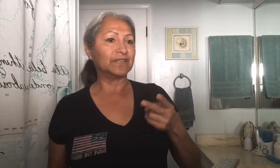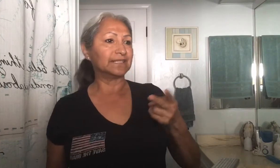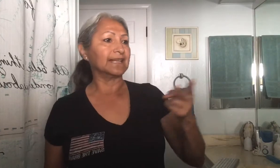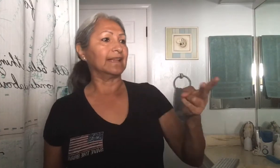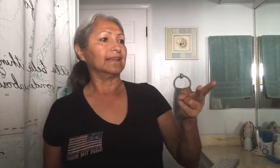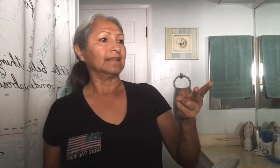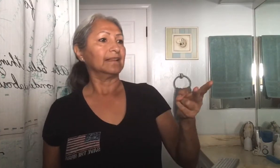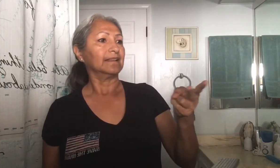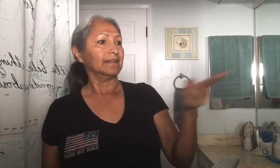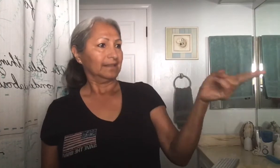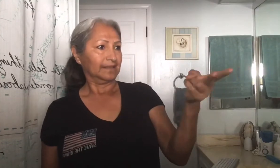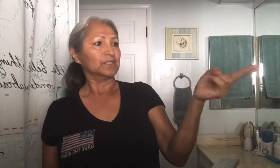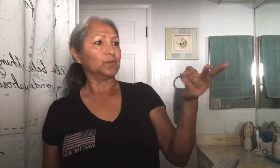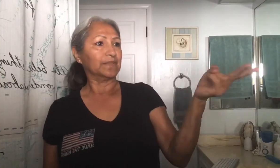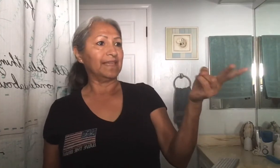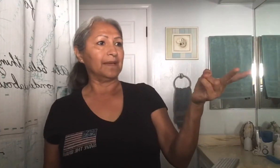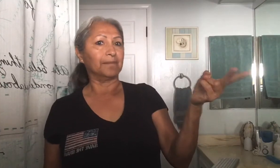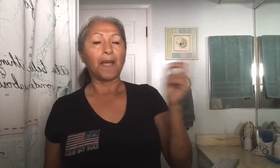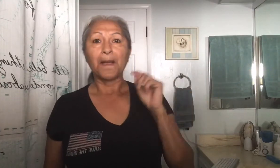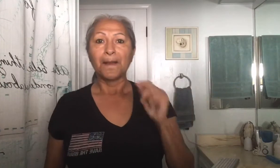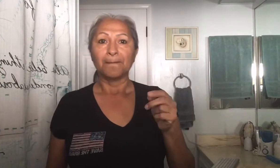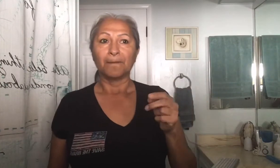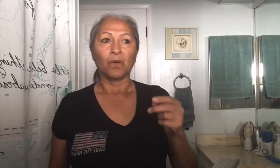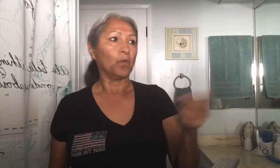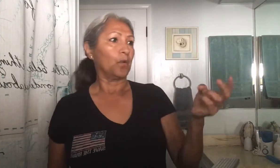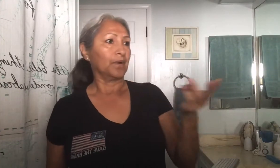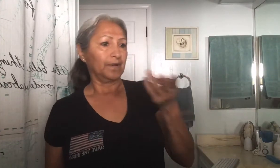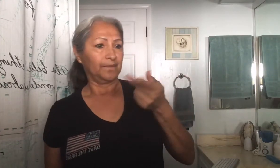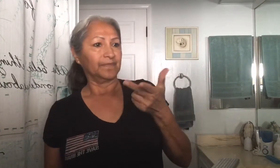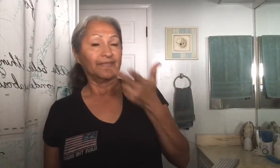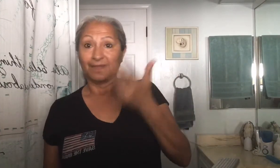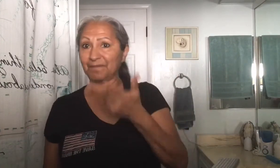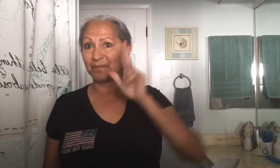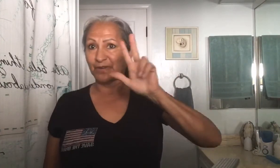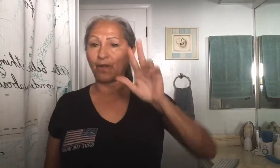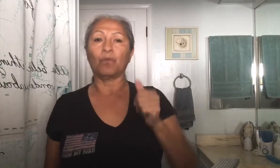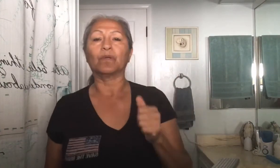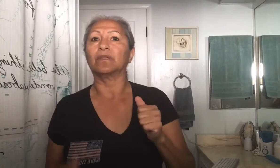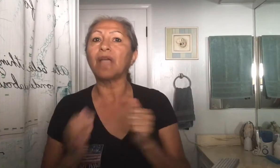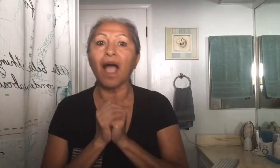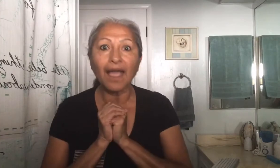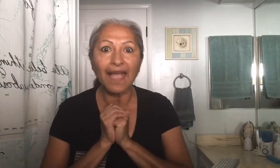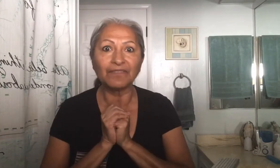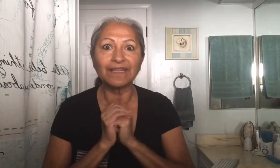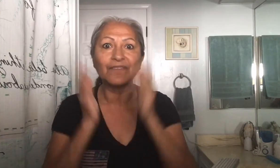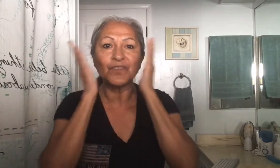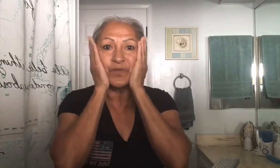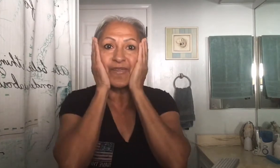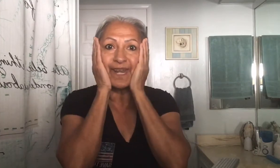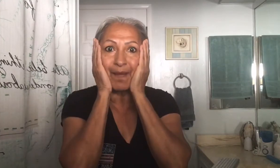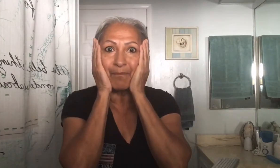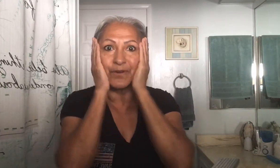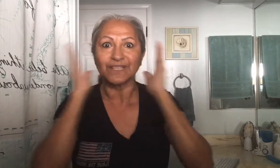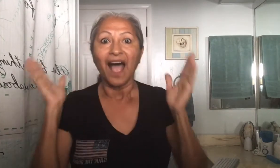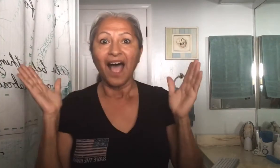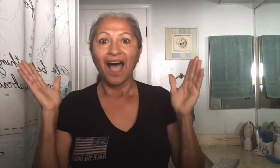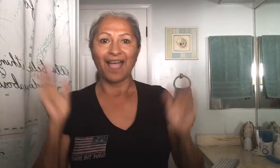say the two of them, or remember, oh, I haven't given you the numbers. How rude.